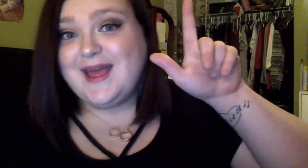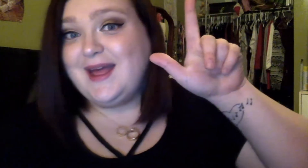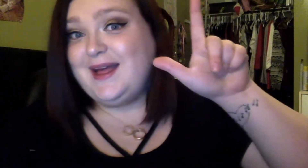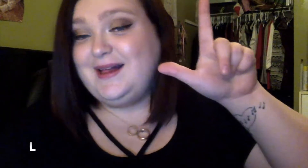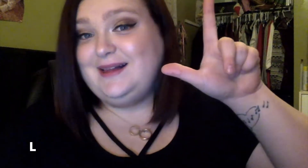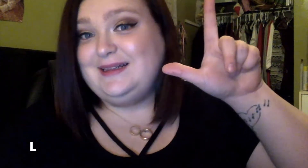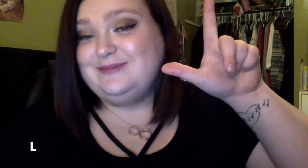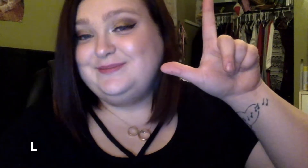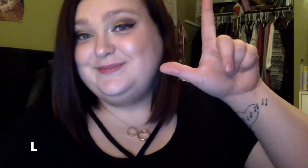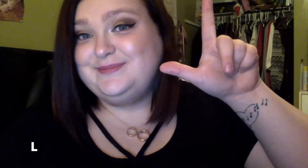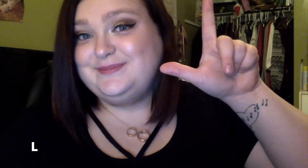L.